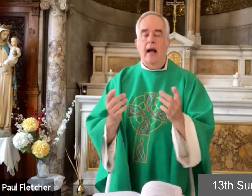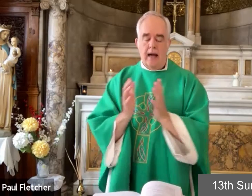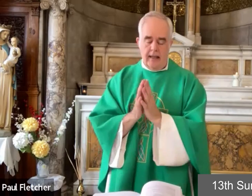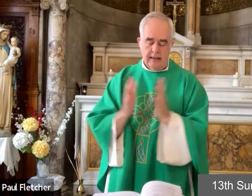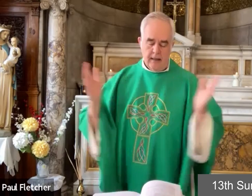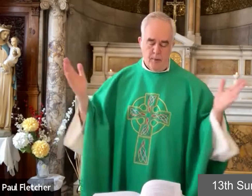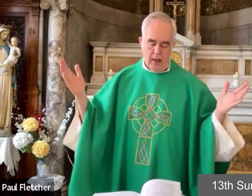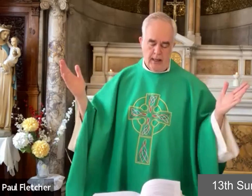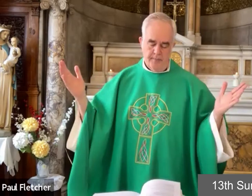Let us pray.